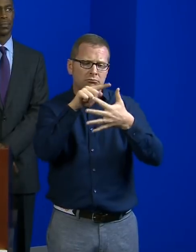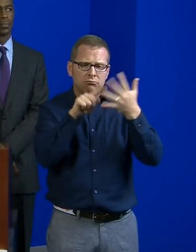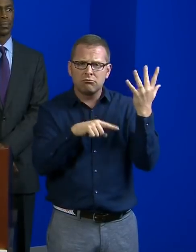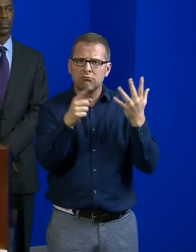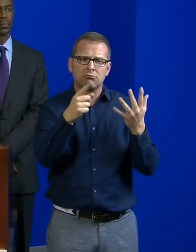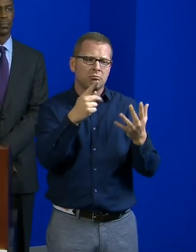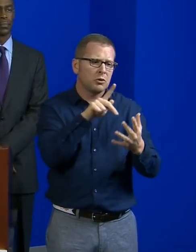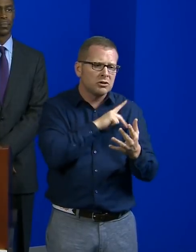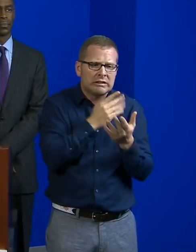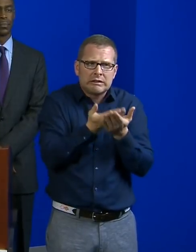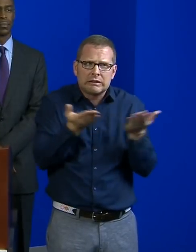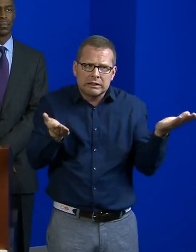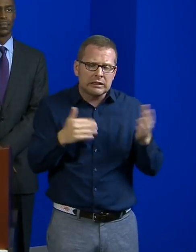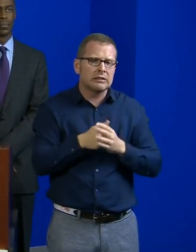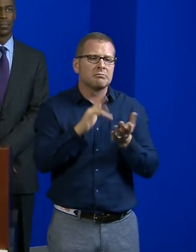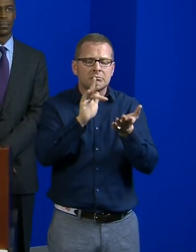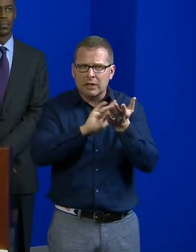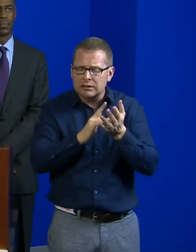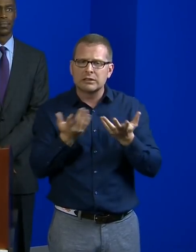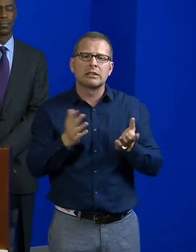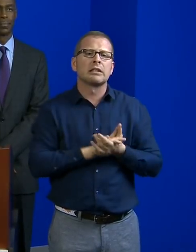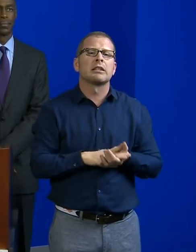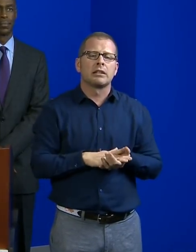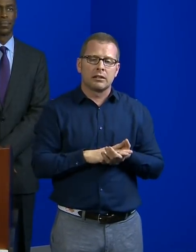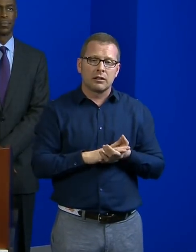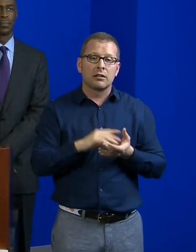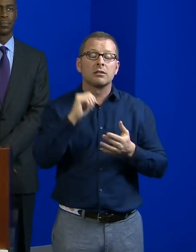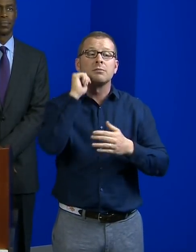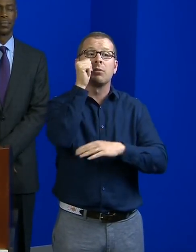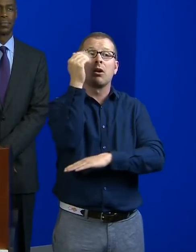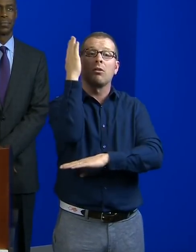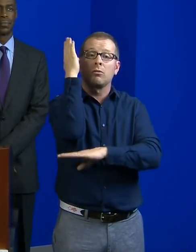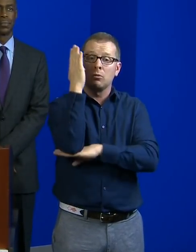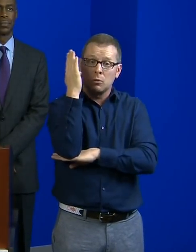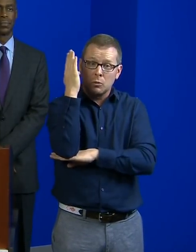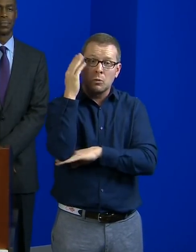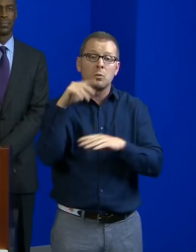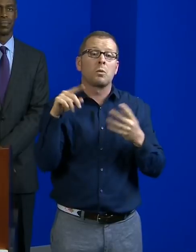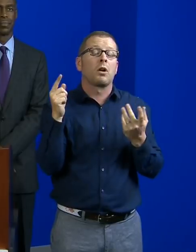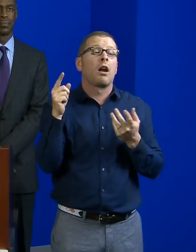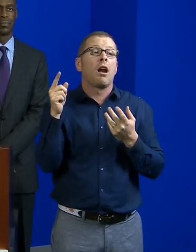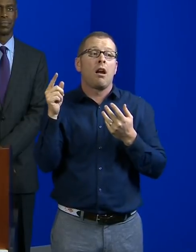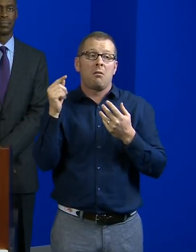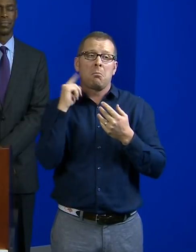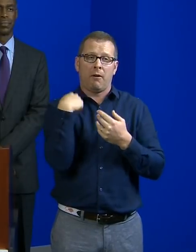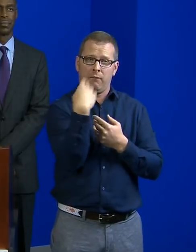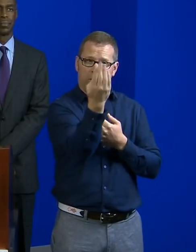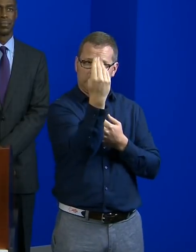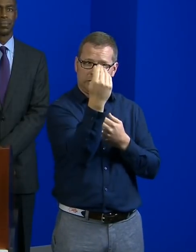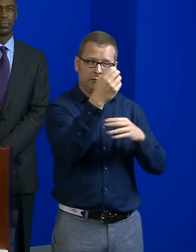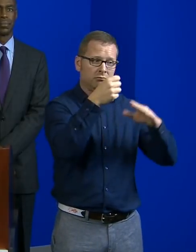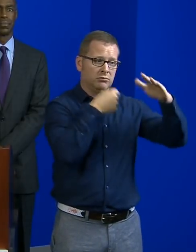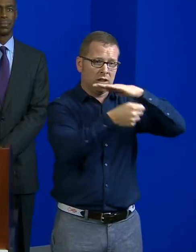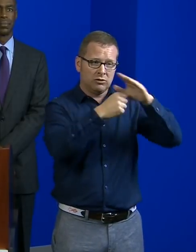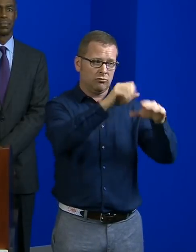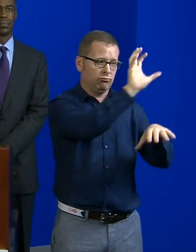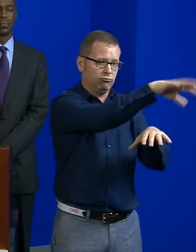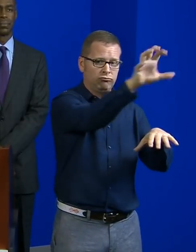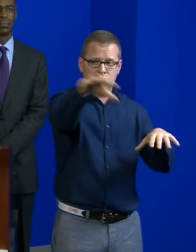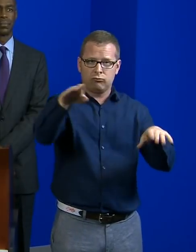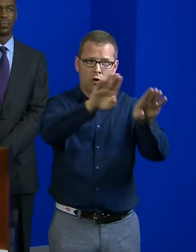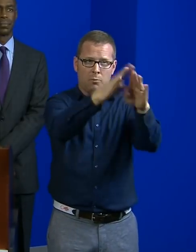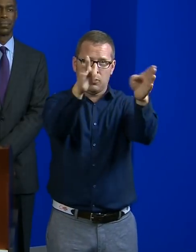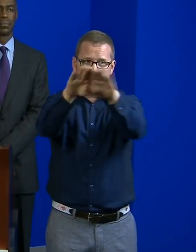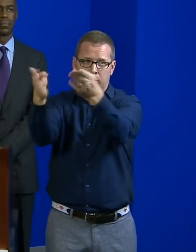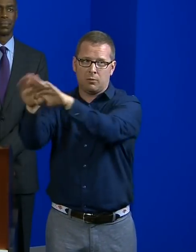noon. Emergency shelters are a partnership of Broward County, American Red Cross, Broward Schools, and the